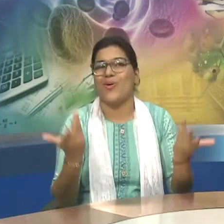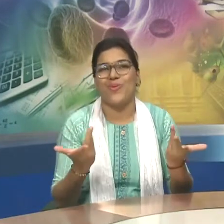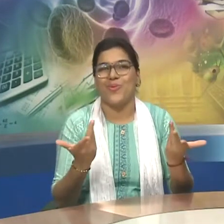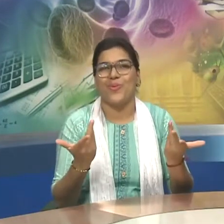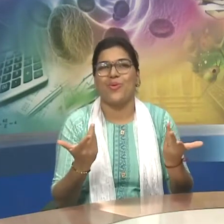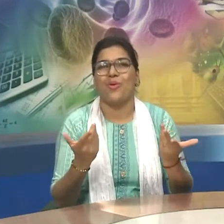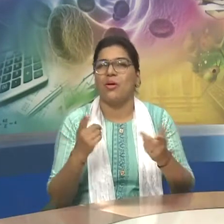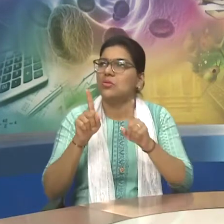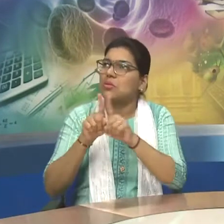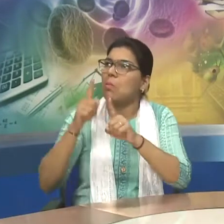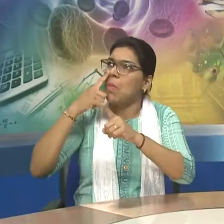domestic labor